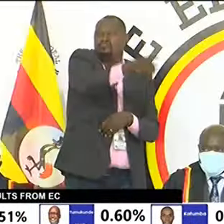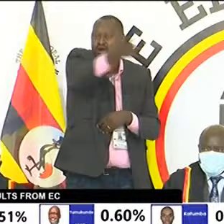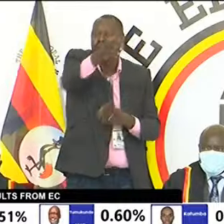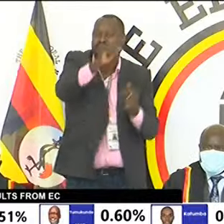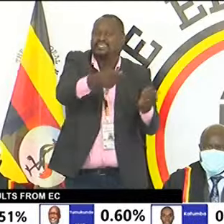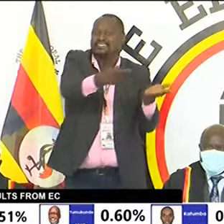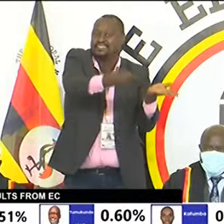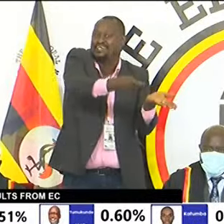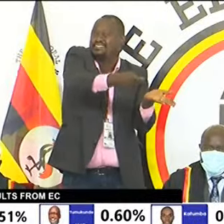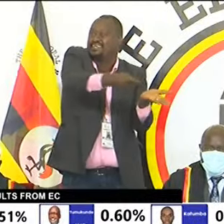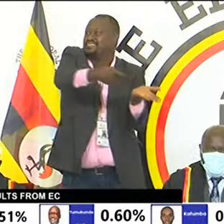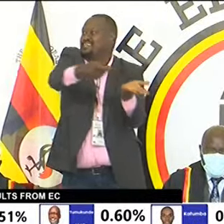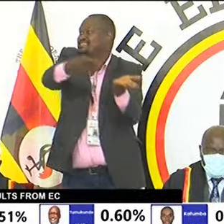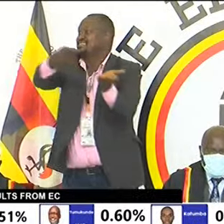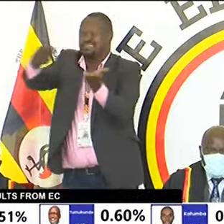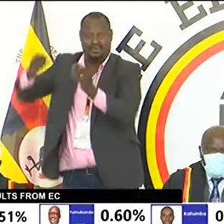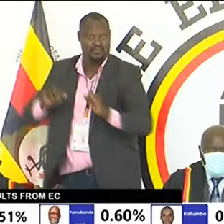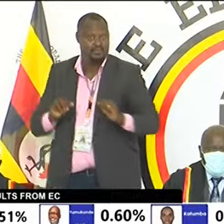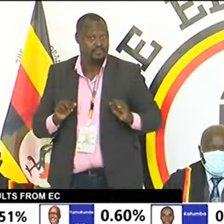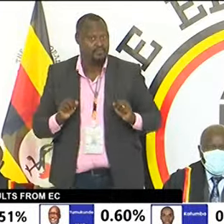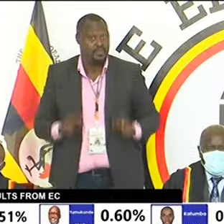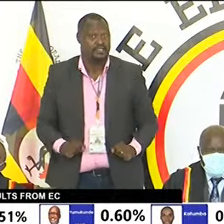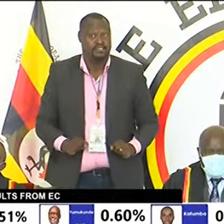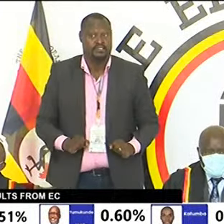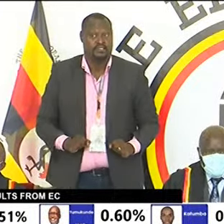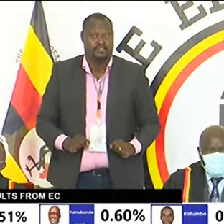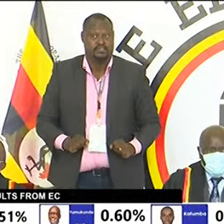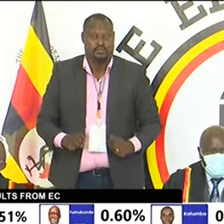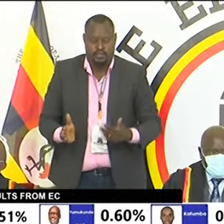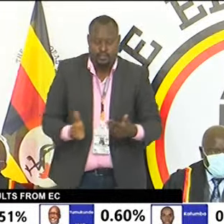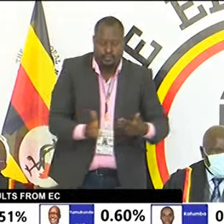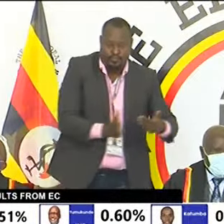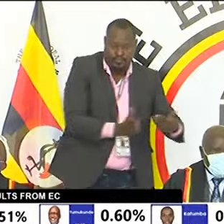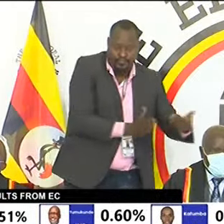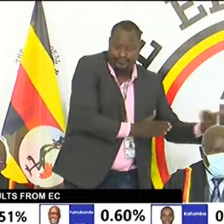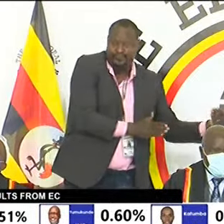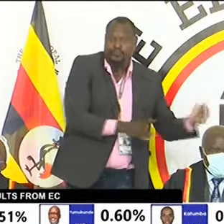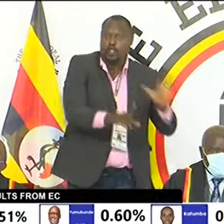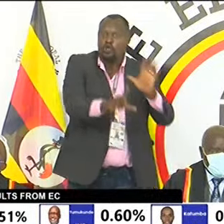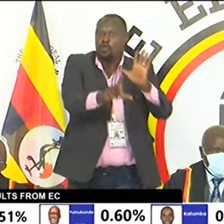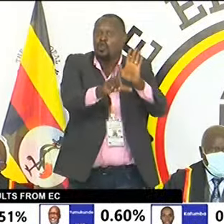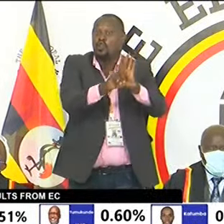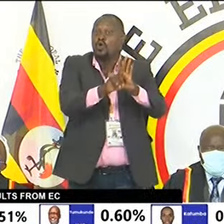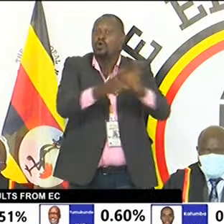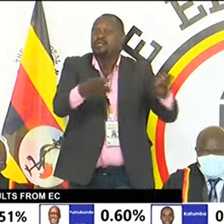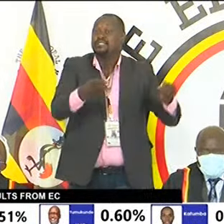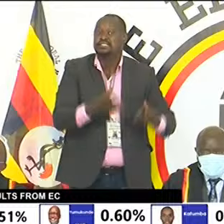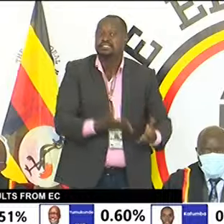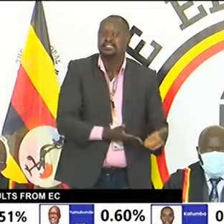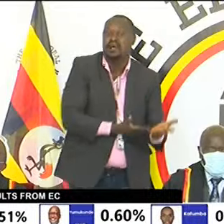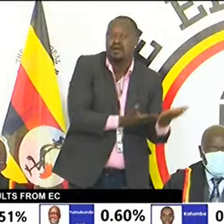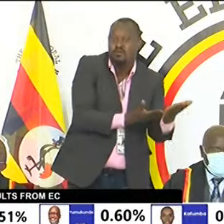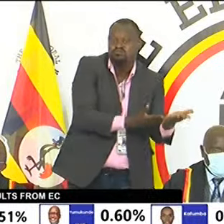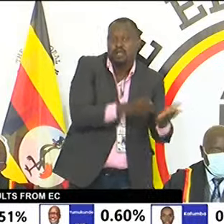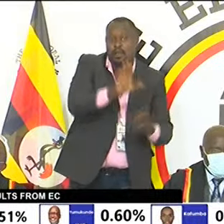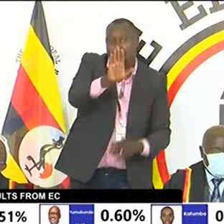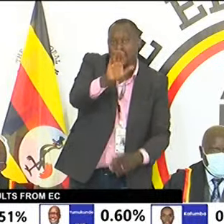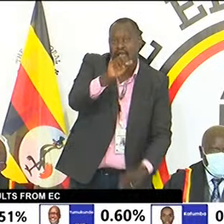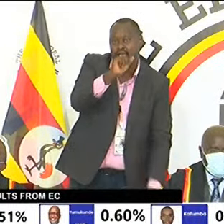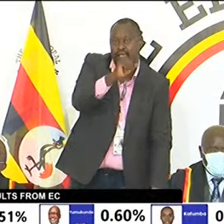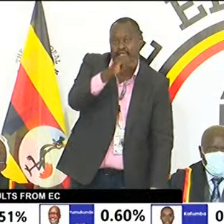And the law requires that the agents of the candidates who were present at that polling